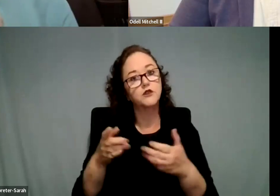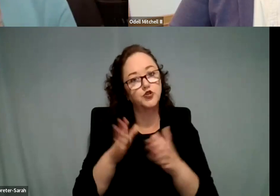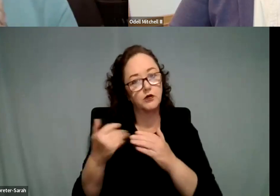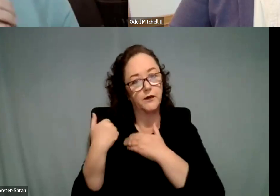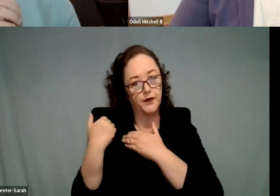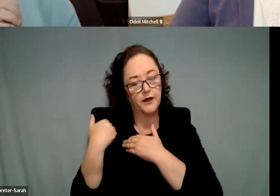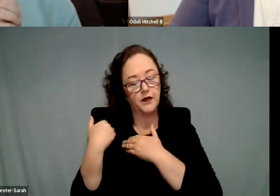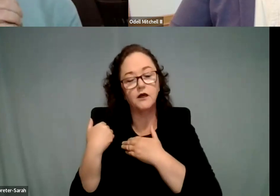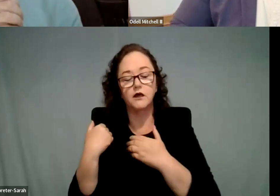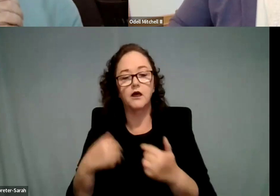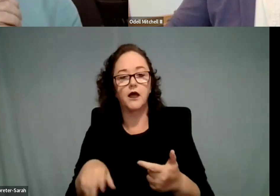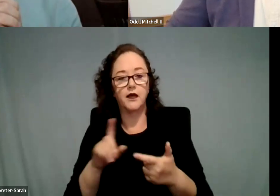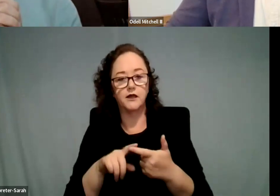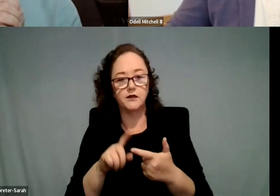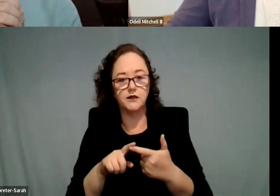gear.